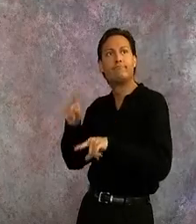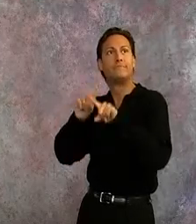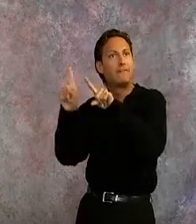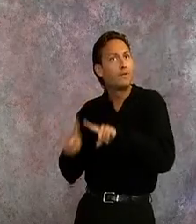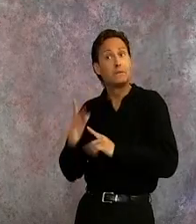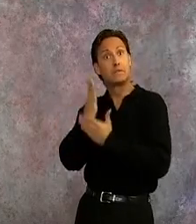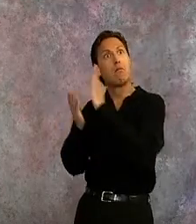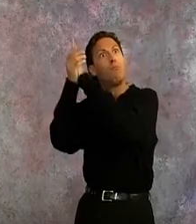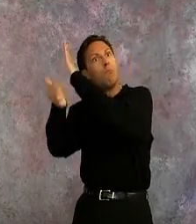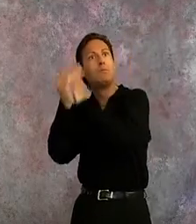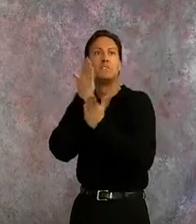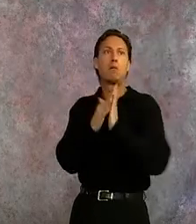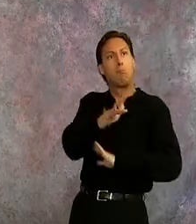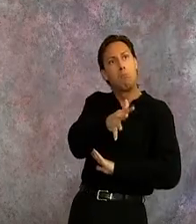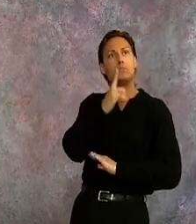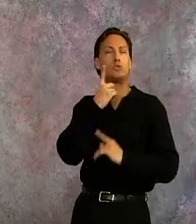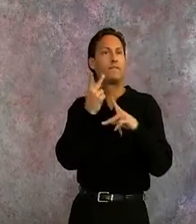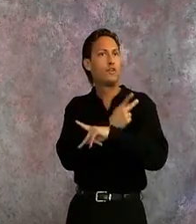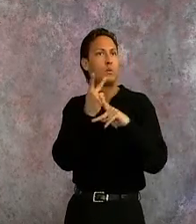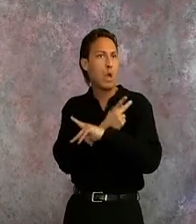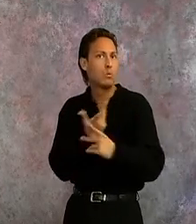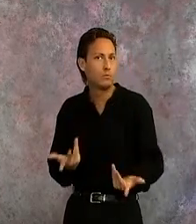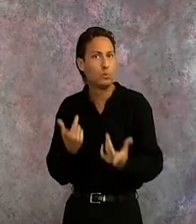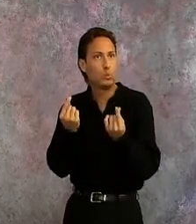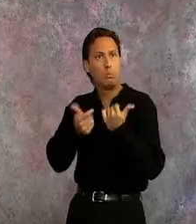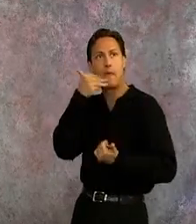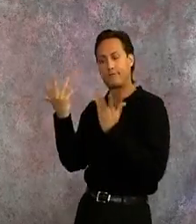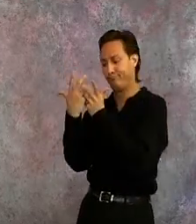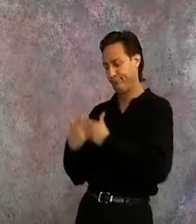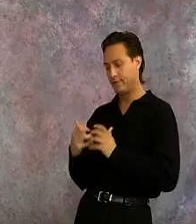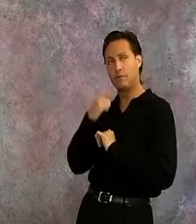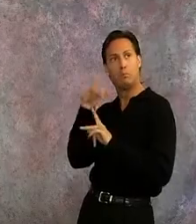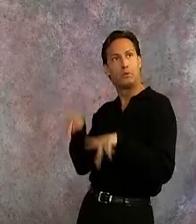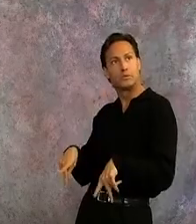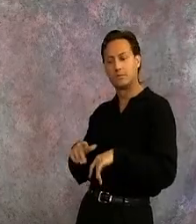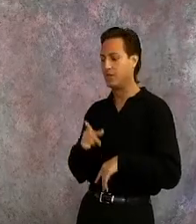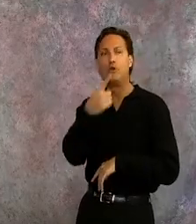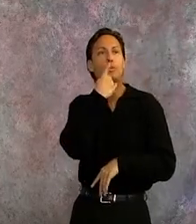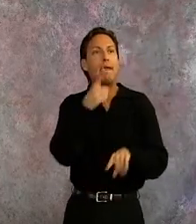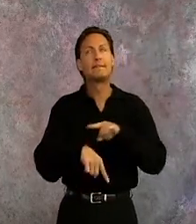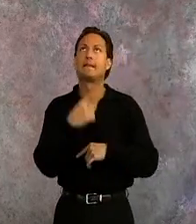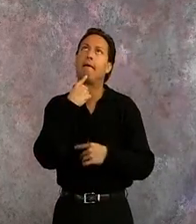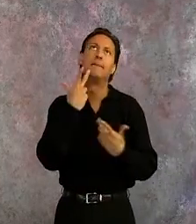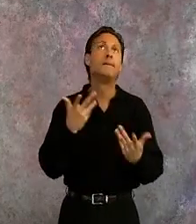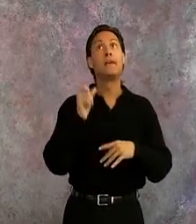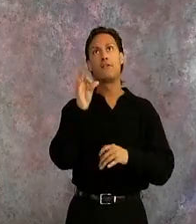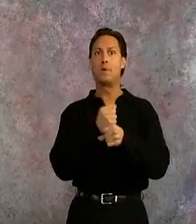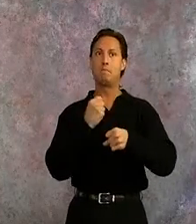ability. So you can't just say that everybody's going to need wide portage paths or paved